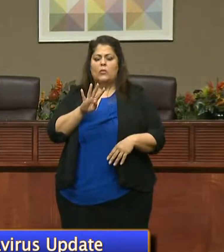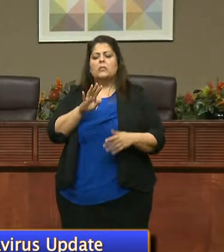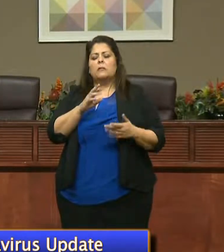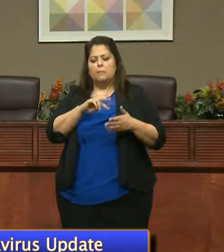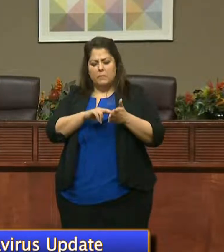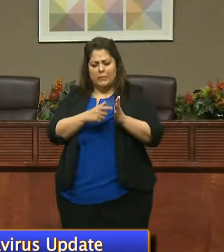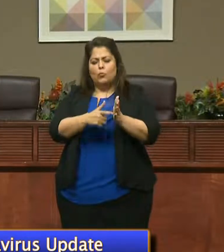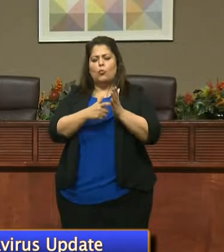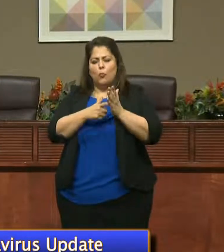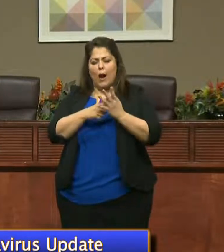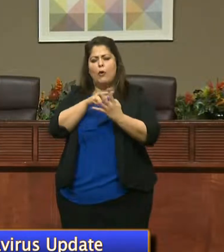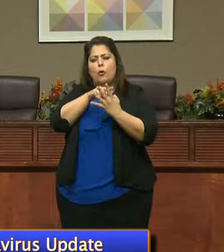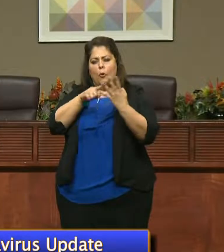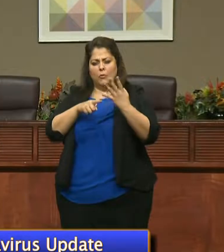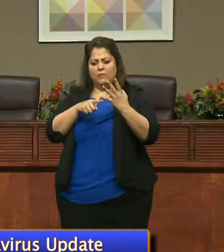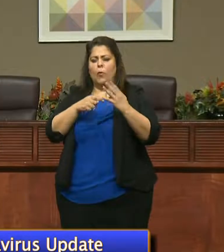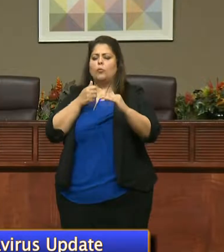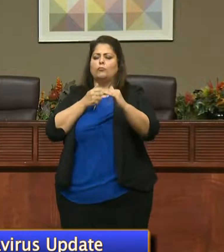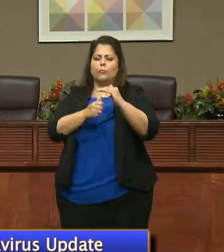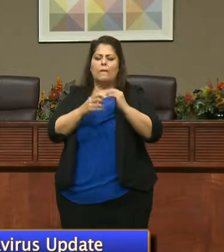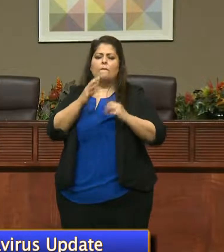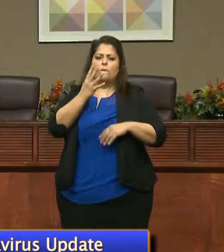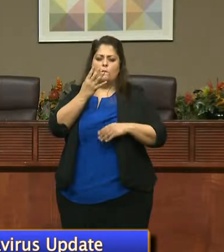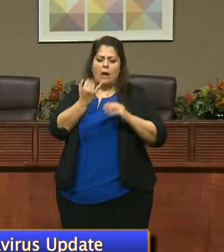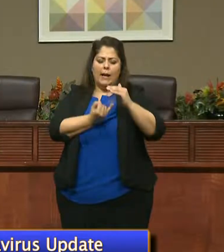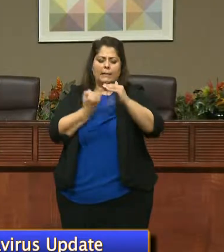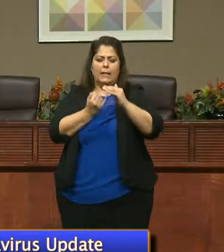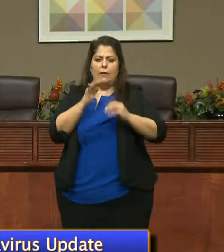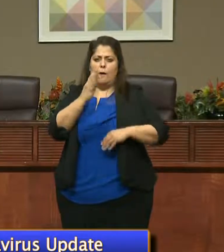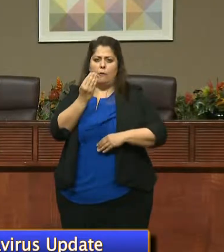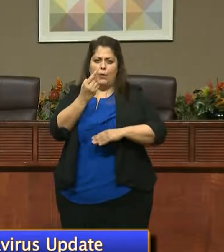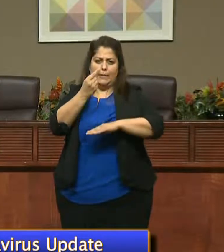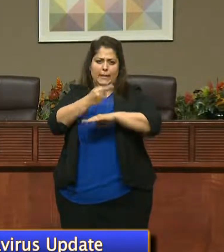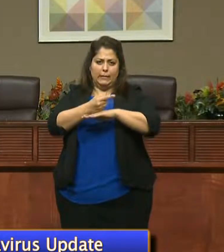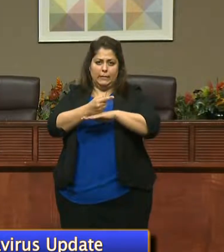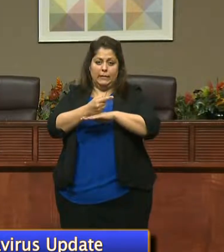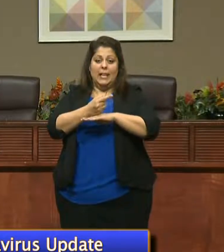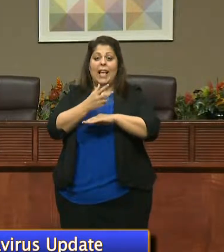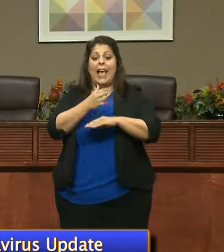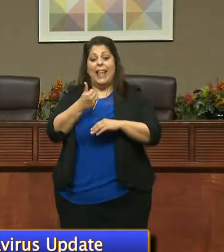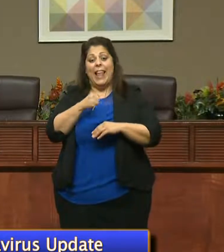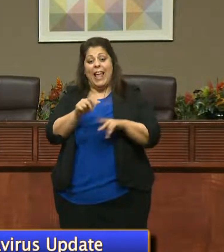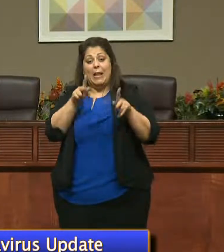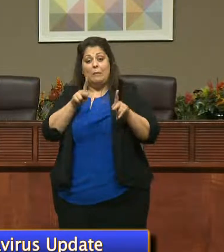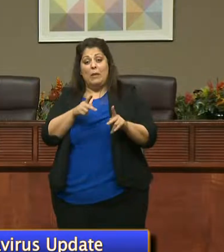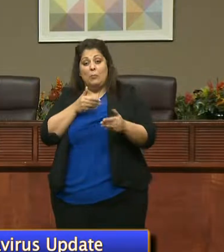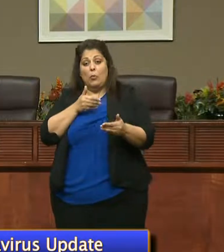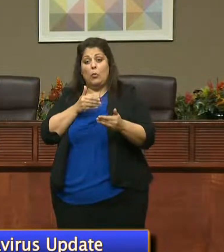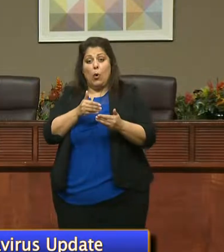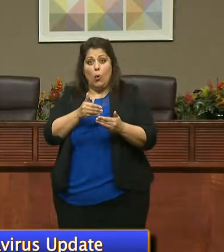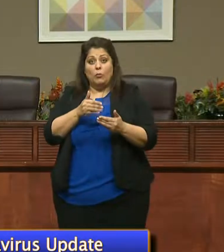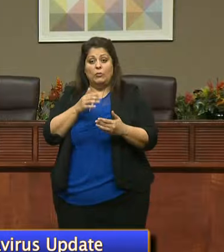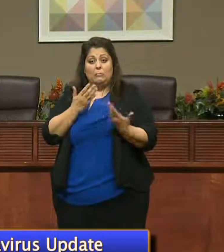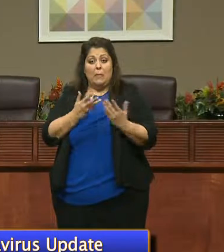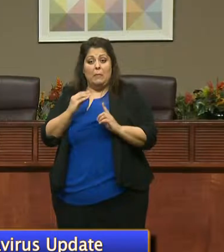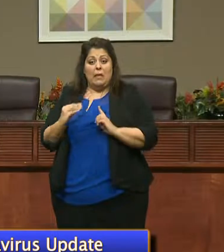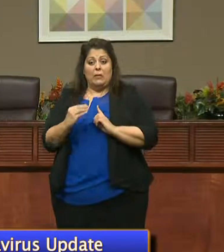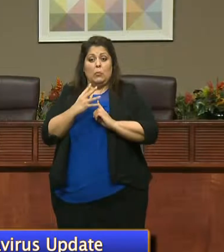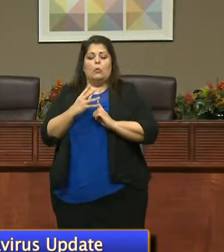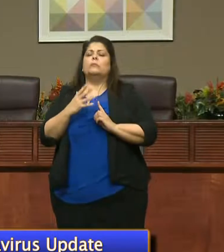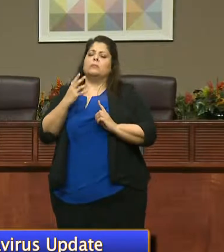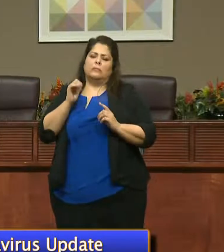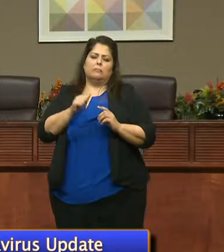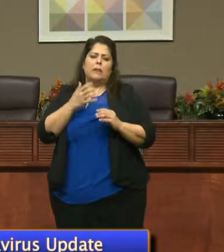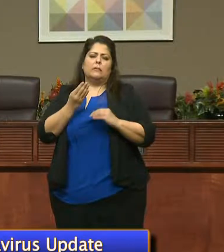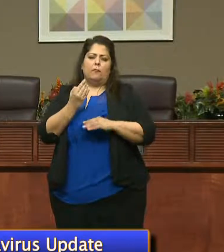mandatory 14-day quarantine, as well as anybody else that was exposed to them. So as you can see, as I mentioned, we have to take